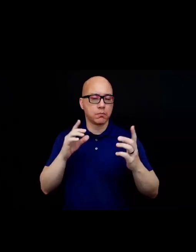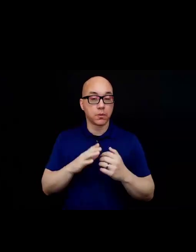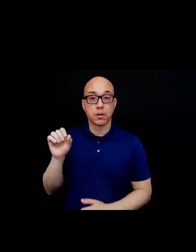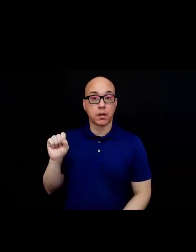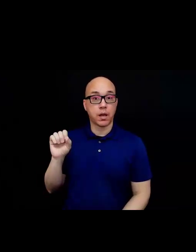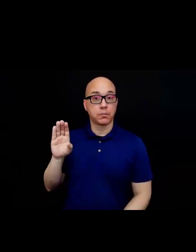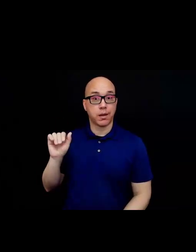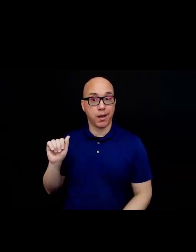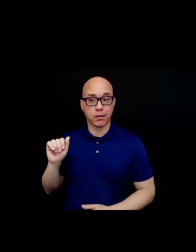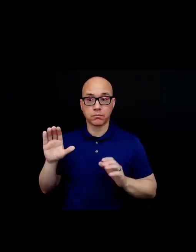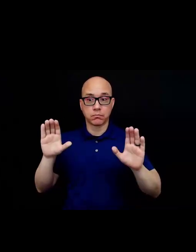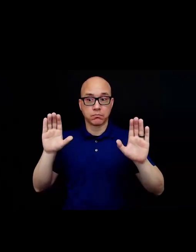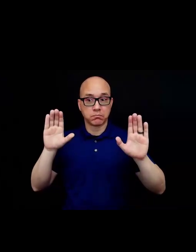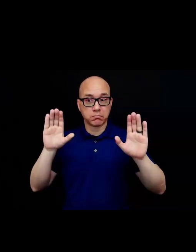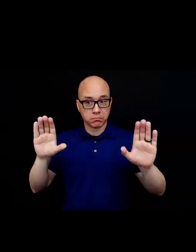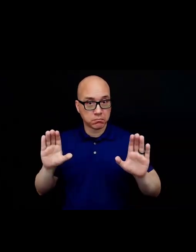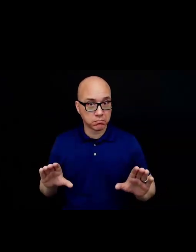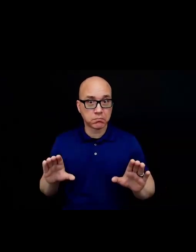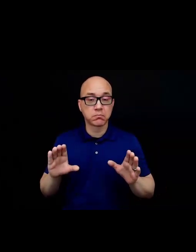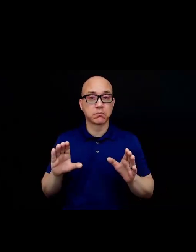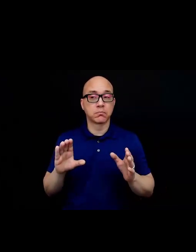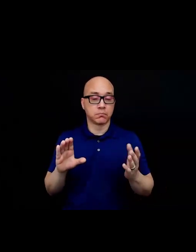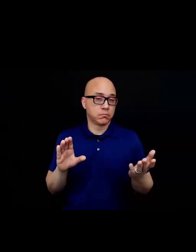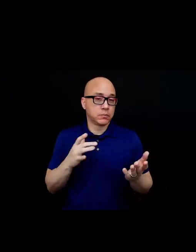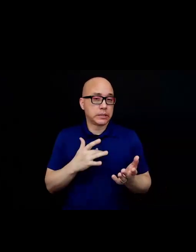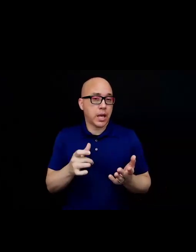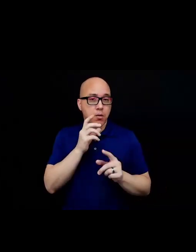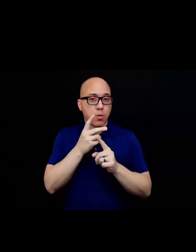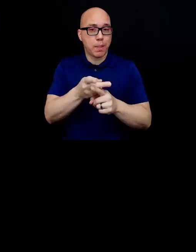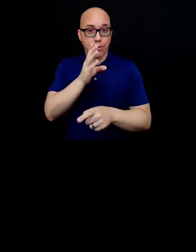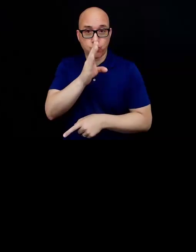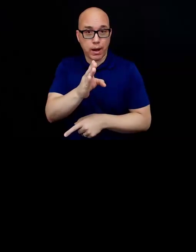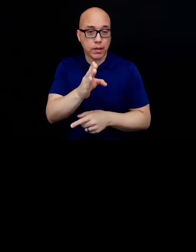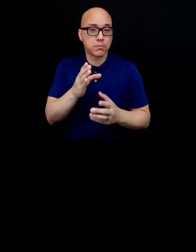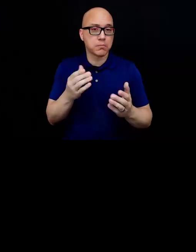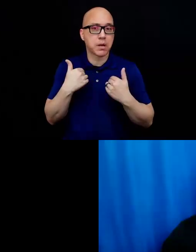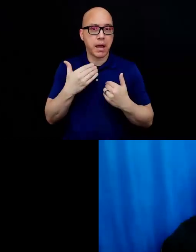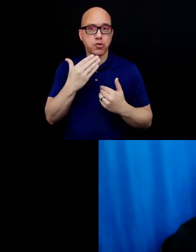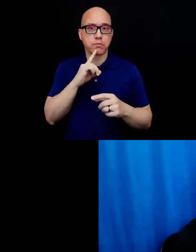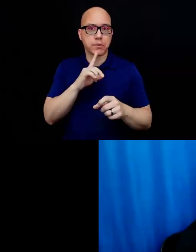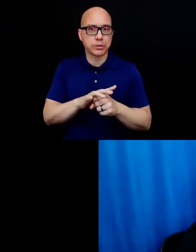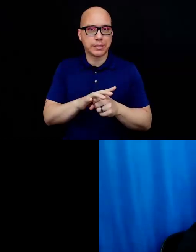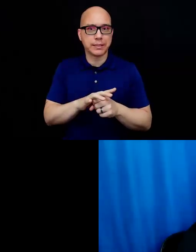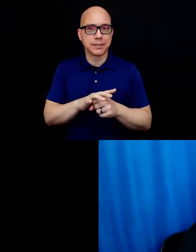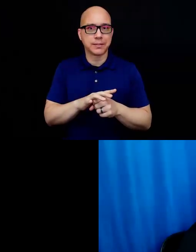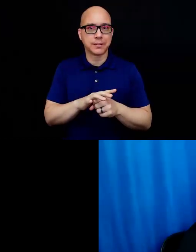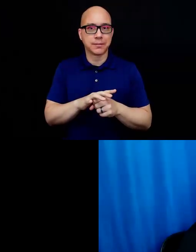They have loan guarantees. They don't lend directly. Now, when you talk